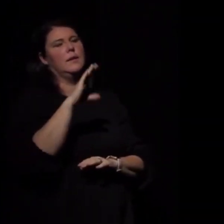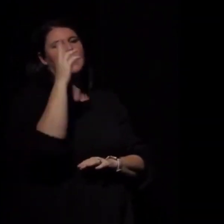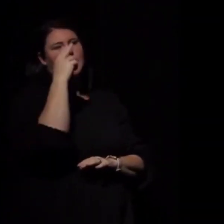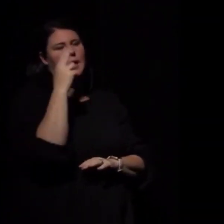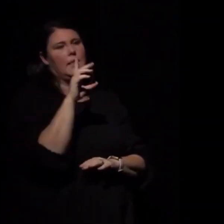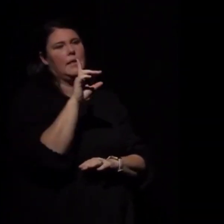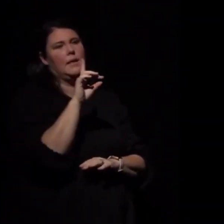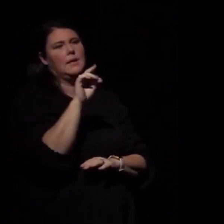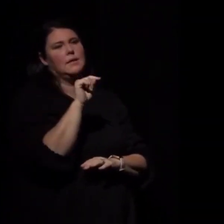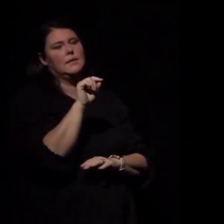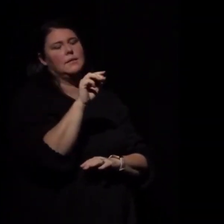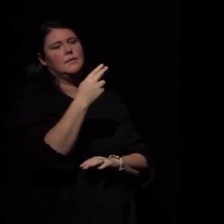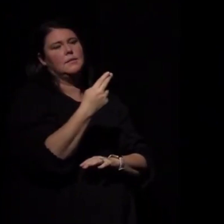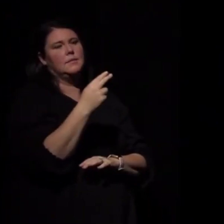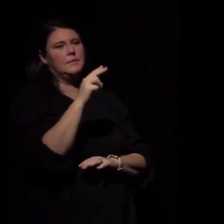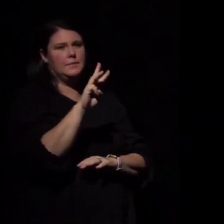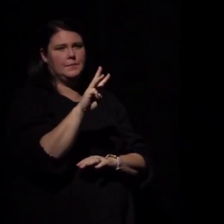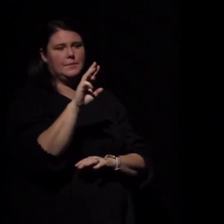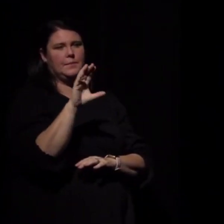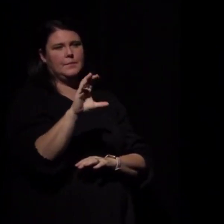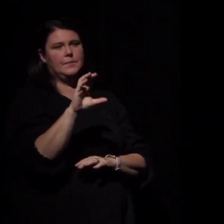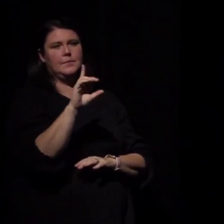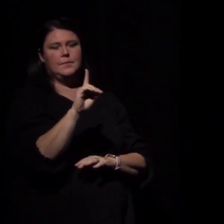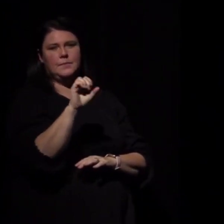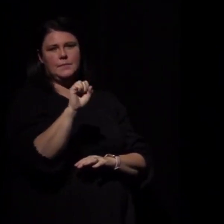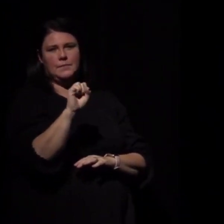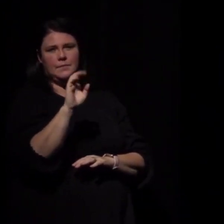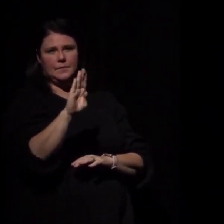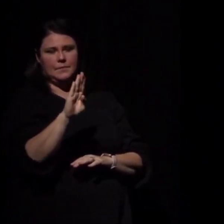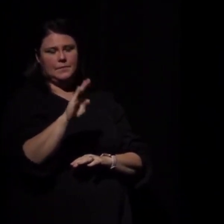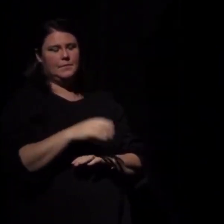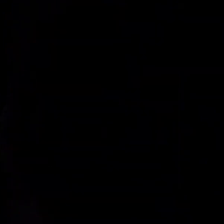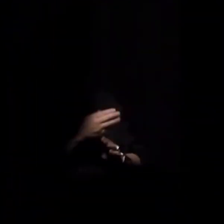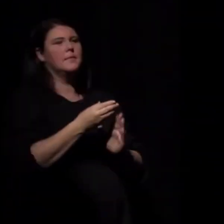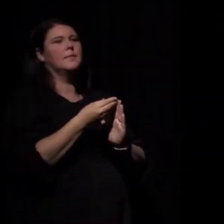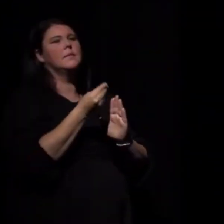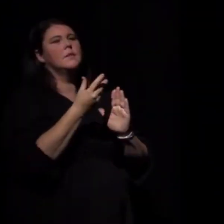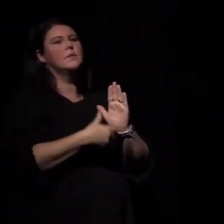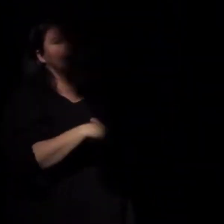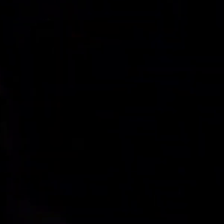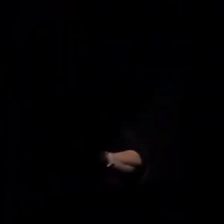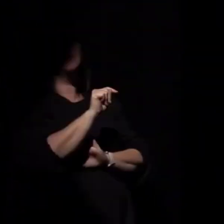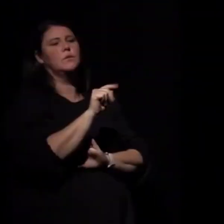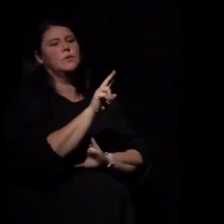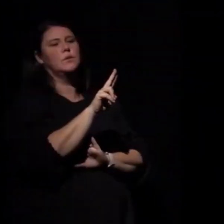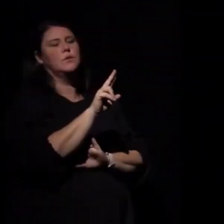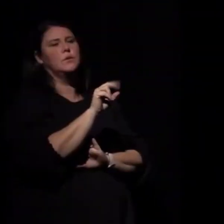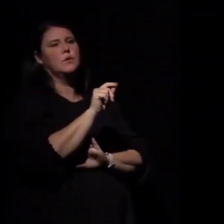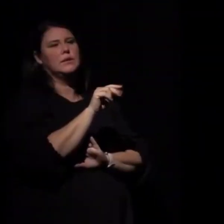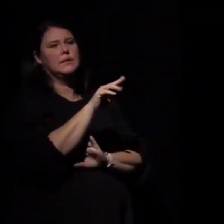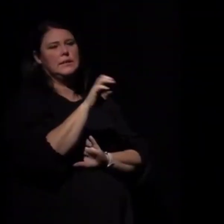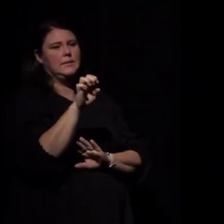Board, to share a few words about their role as student trustee and to introduce our next speaker.